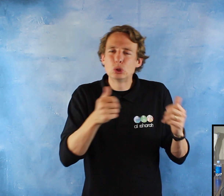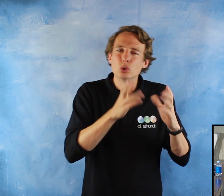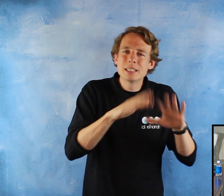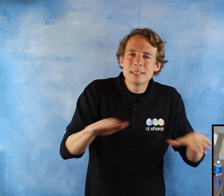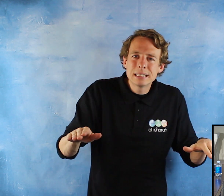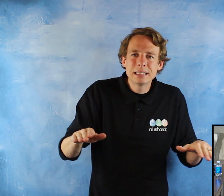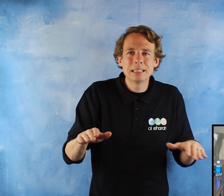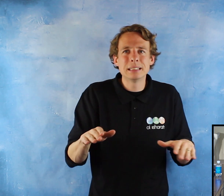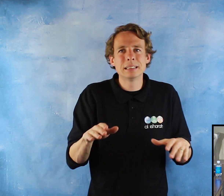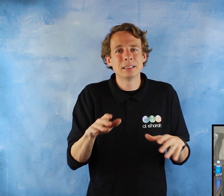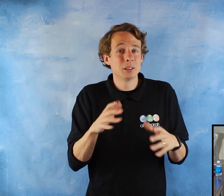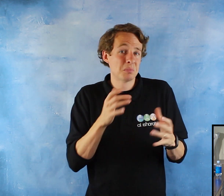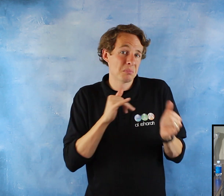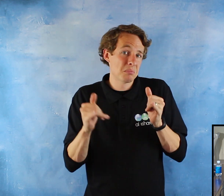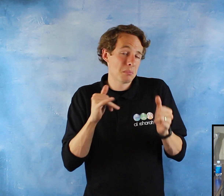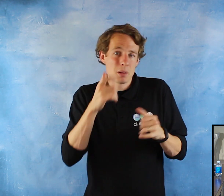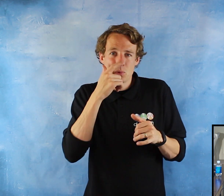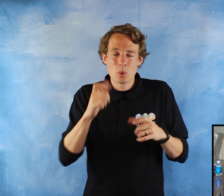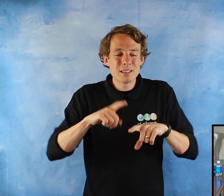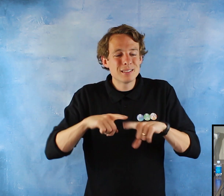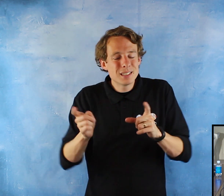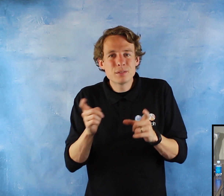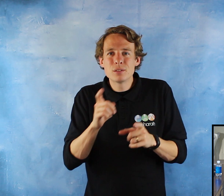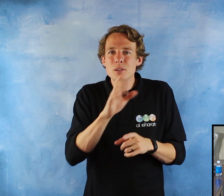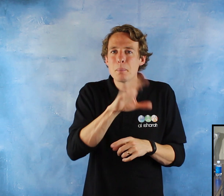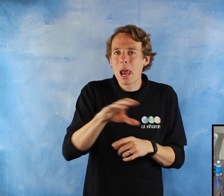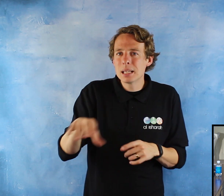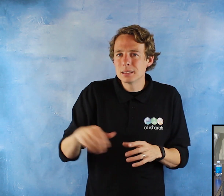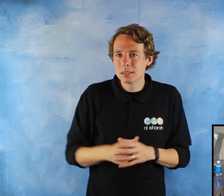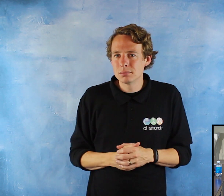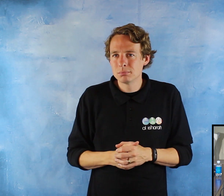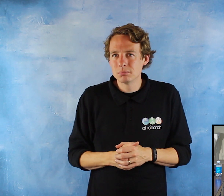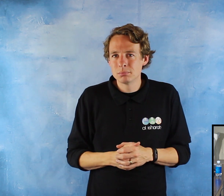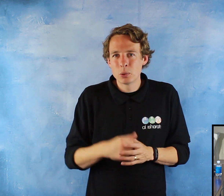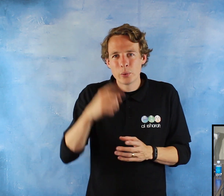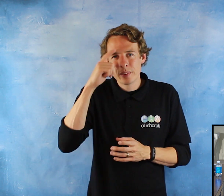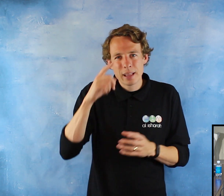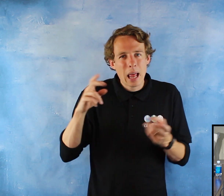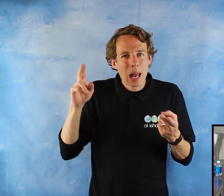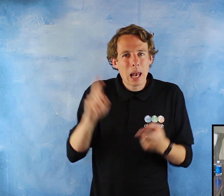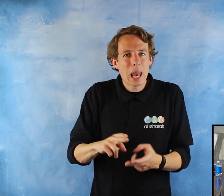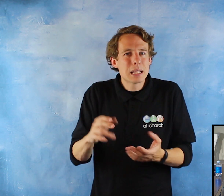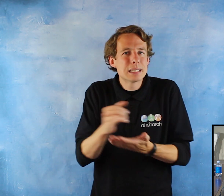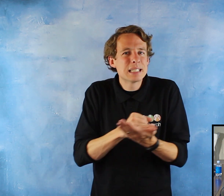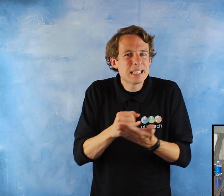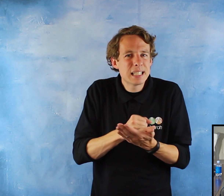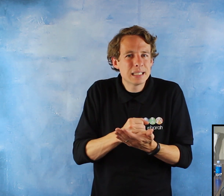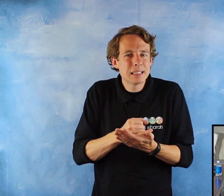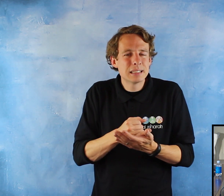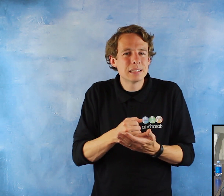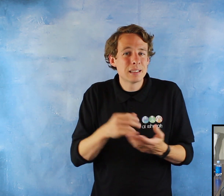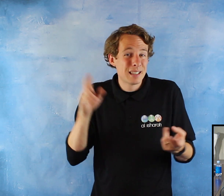places, but again, there is more fitna could be in some places. You have to choose the safe one, the clean one, less fitna,